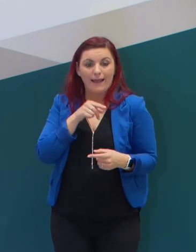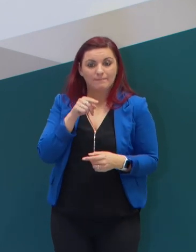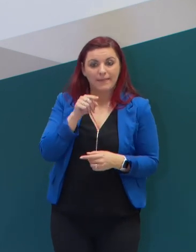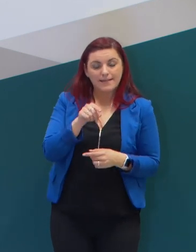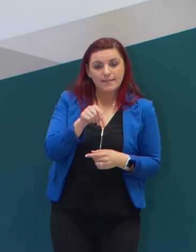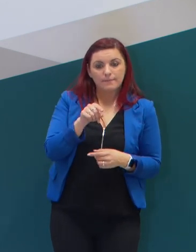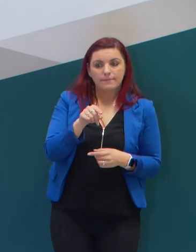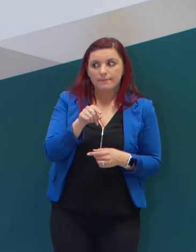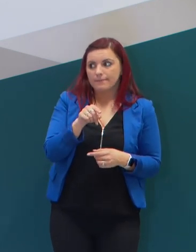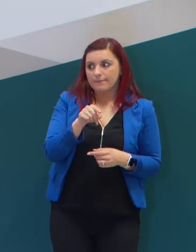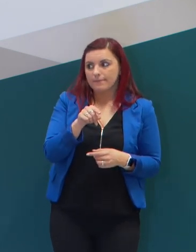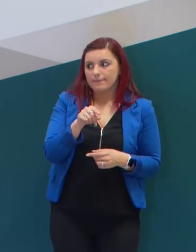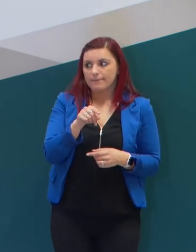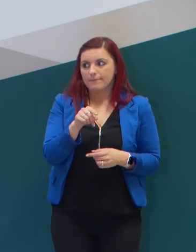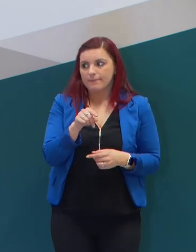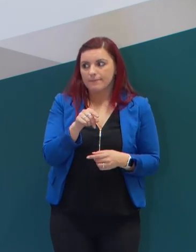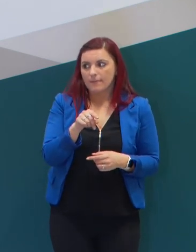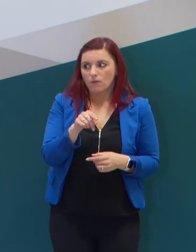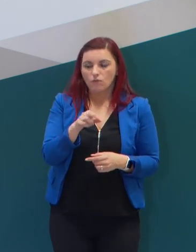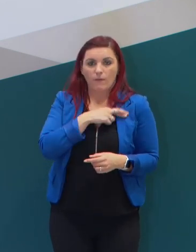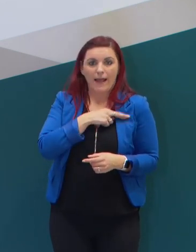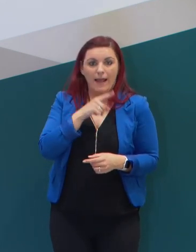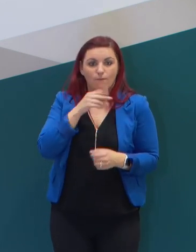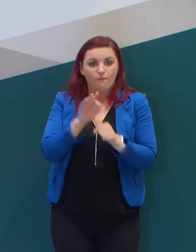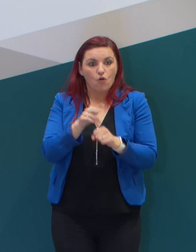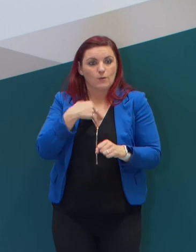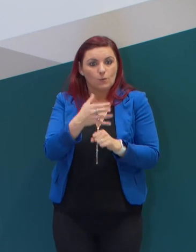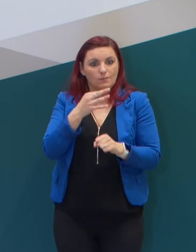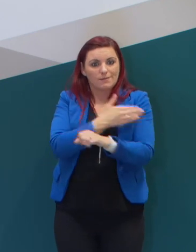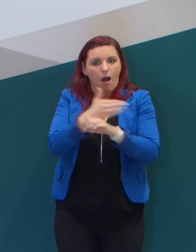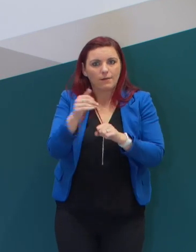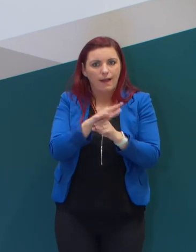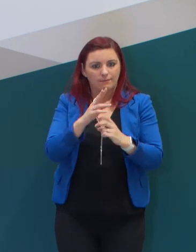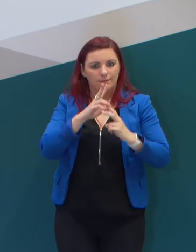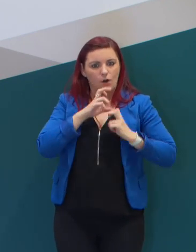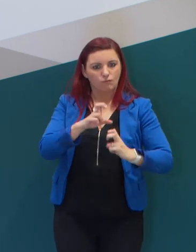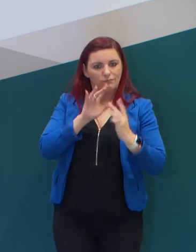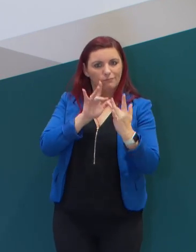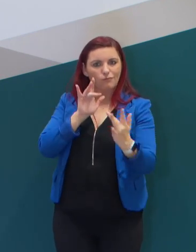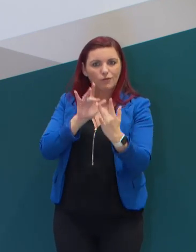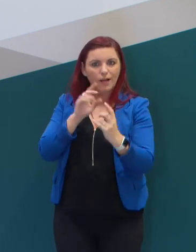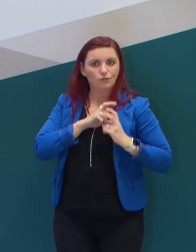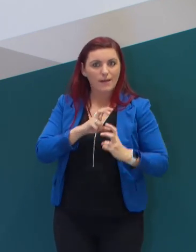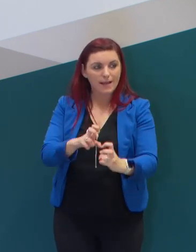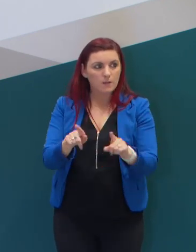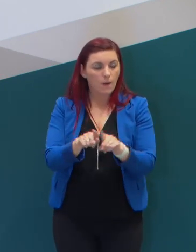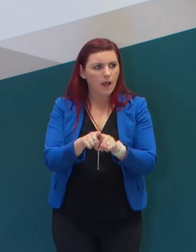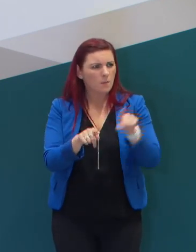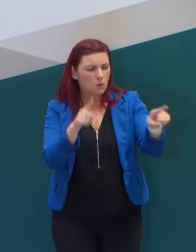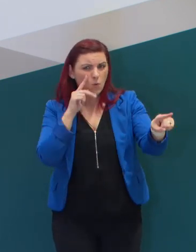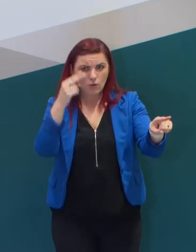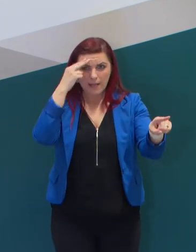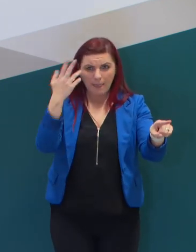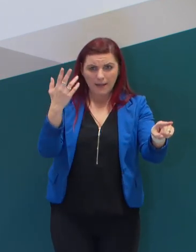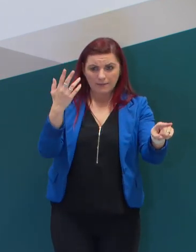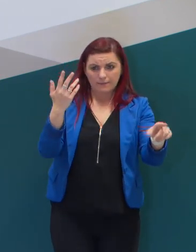the fact that they haven't got a test makes no difference to the course of their illness. Would you accept that it's causing anxiety for some